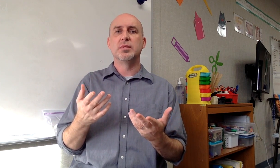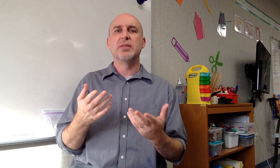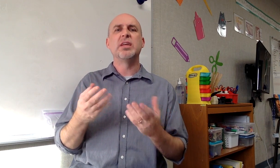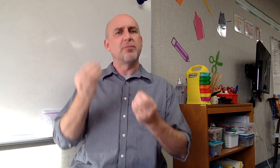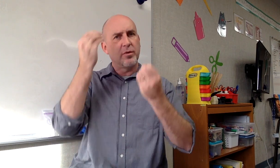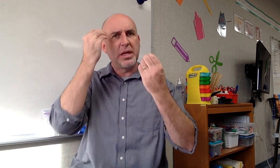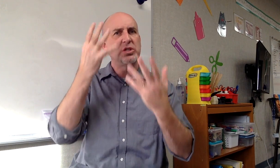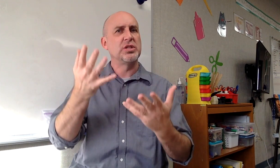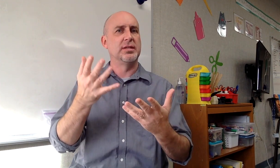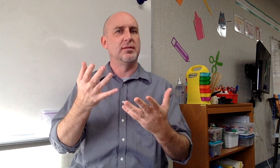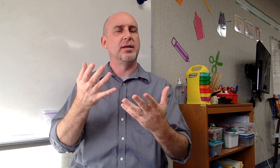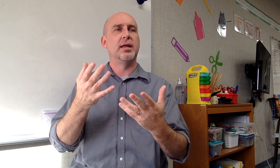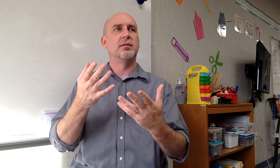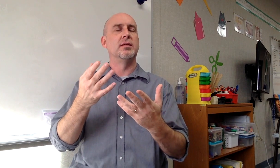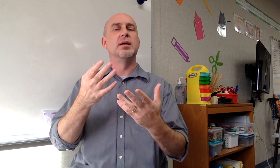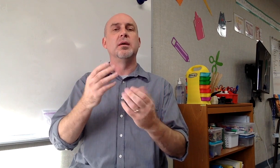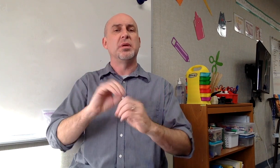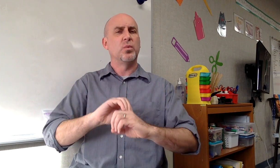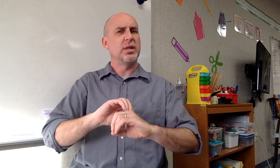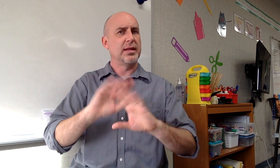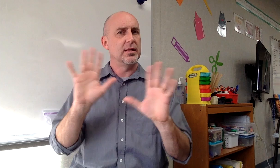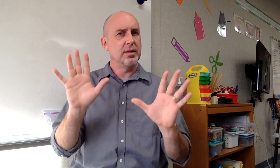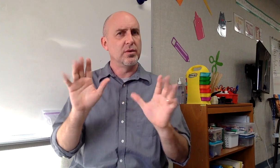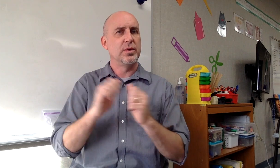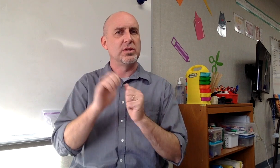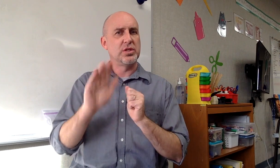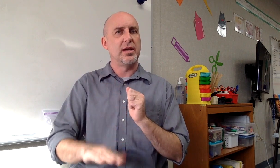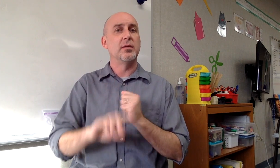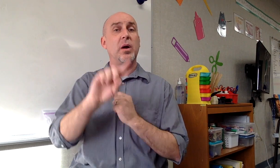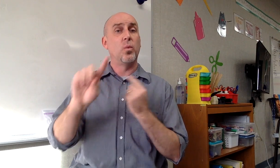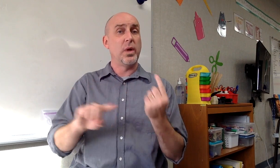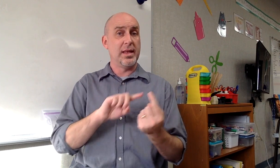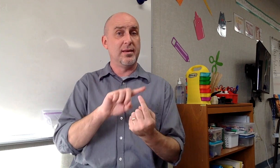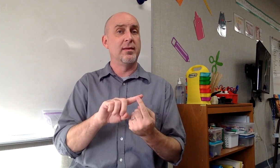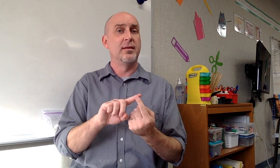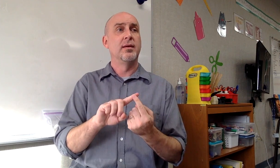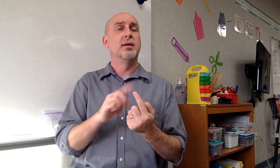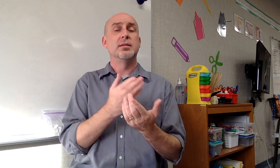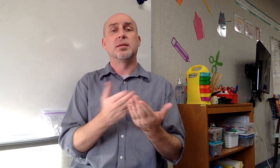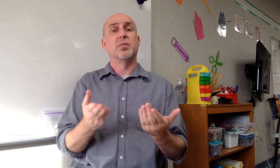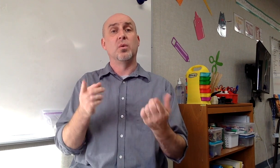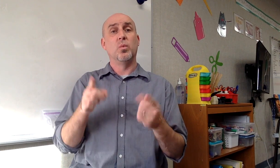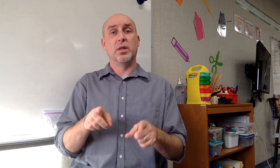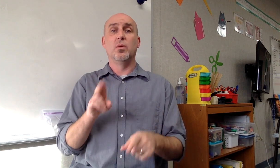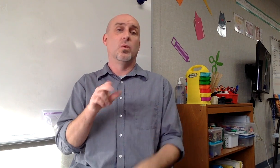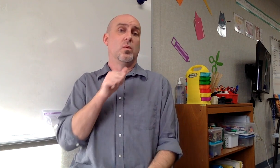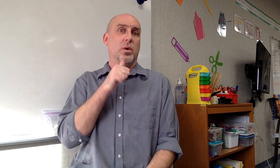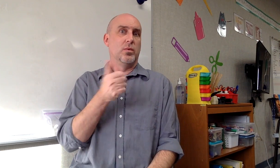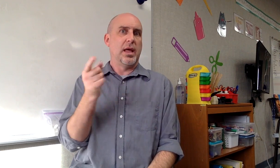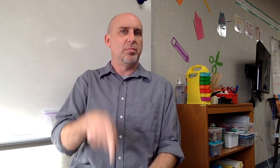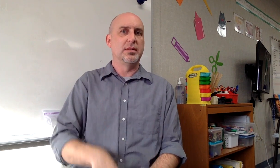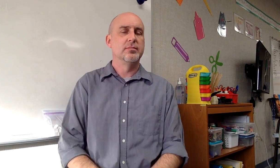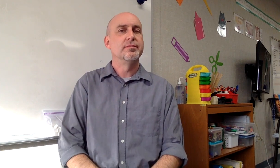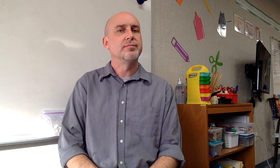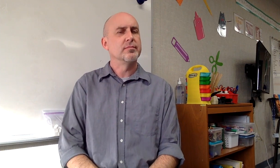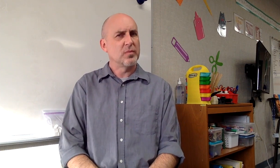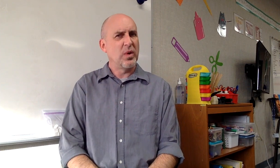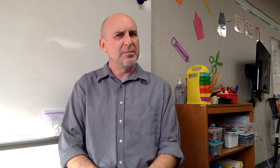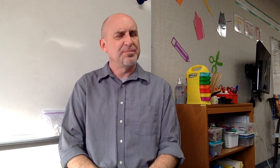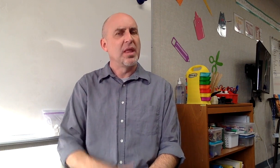giving information and being really clear with the child about when something will or won't happen. Right?